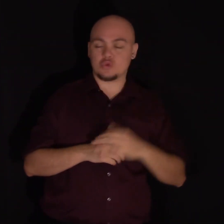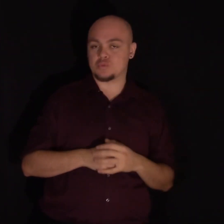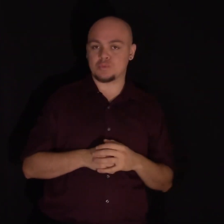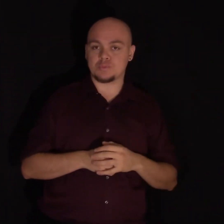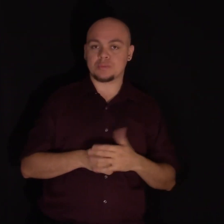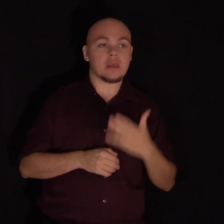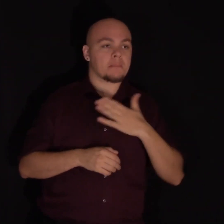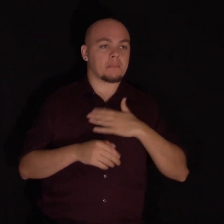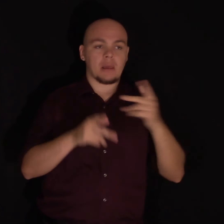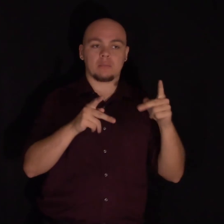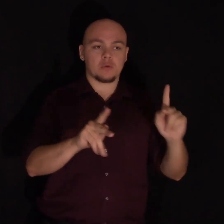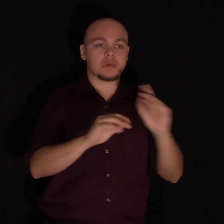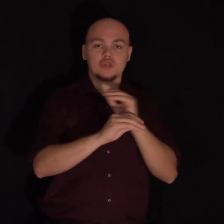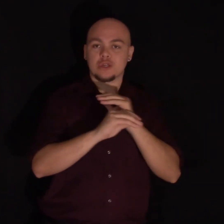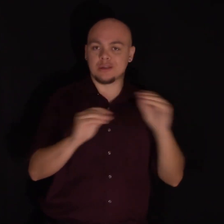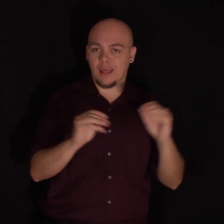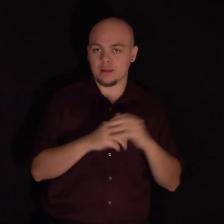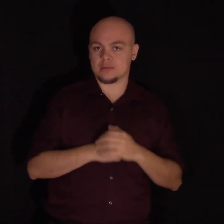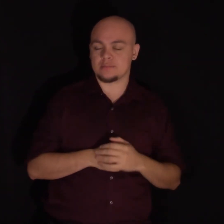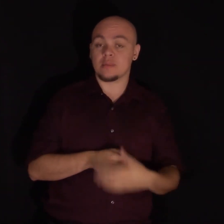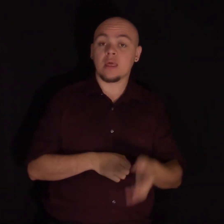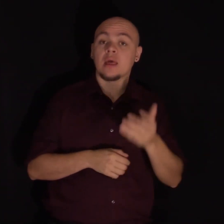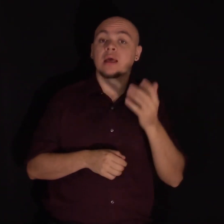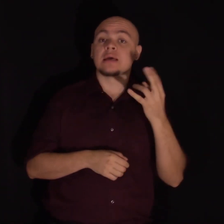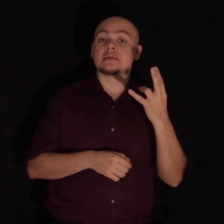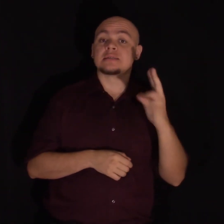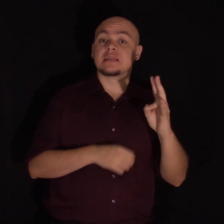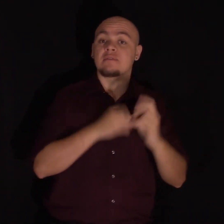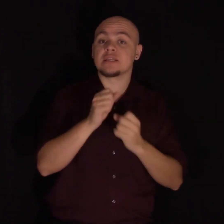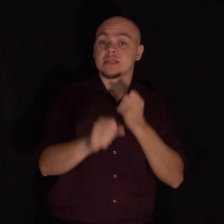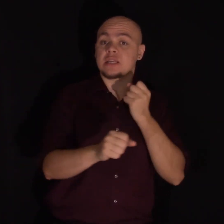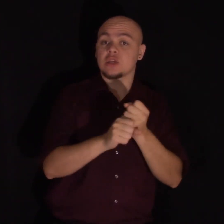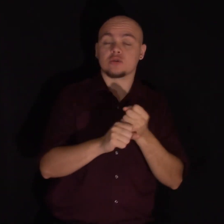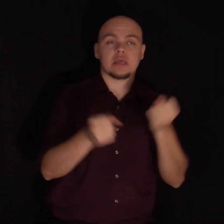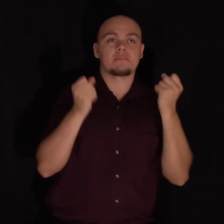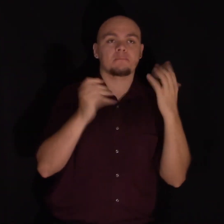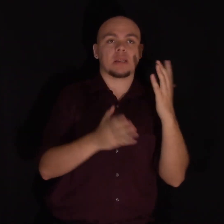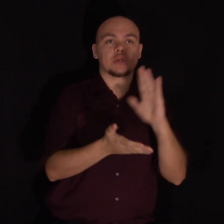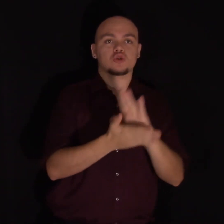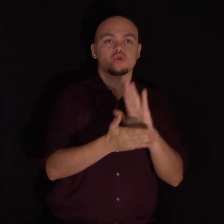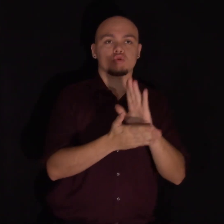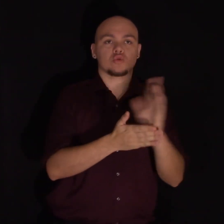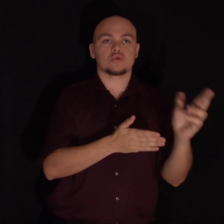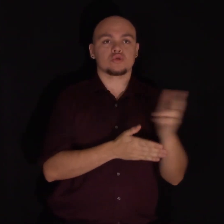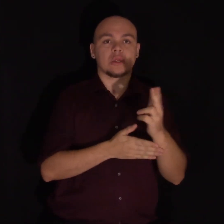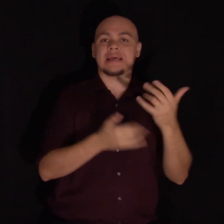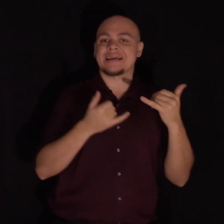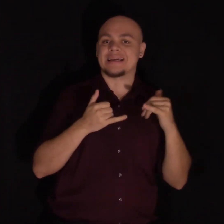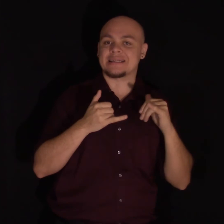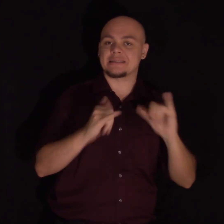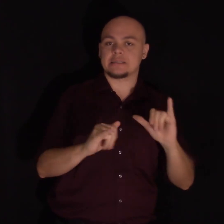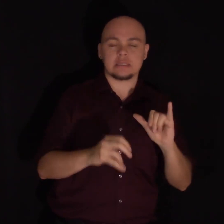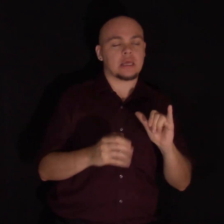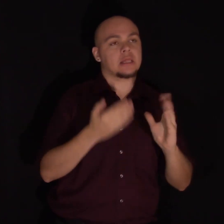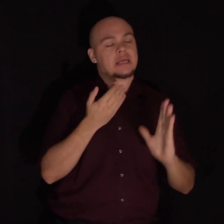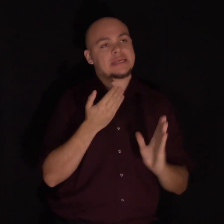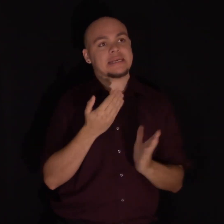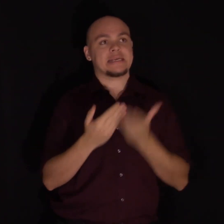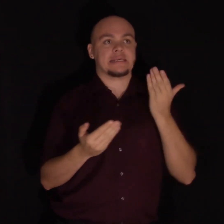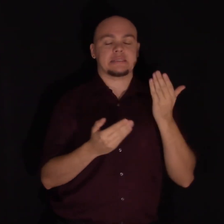And somehow, 17 years and many school shootings later, it's still appallingly easy.